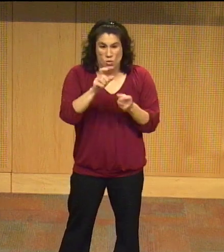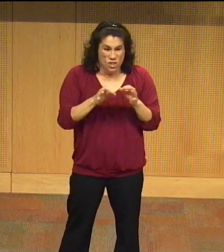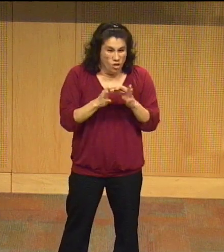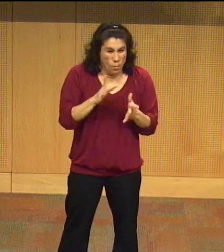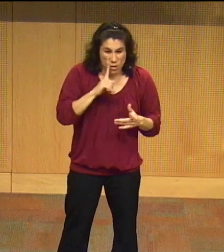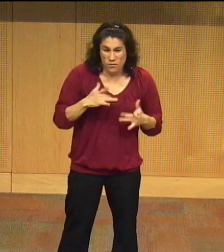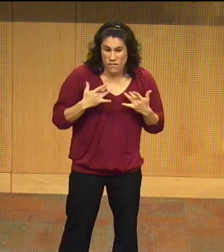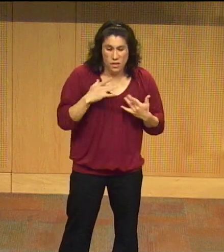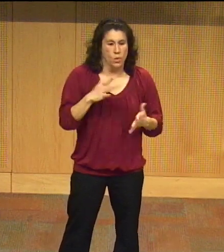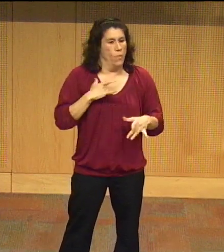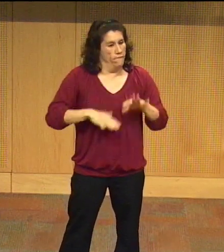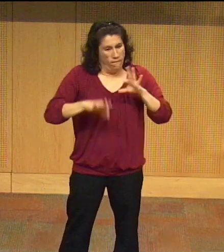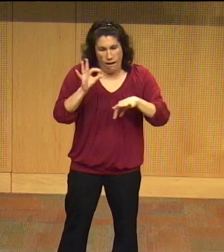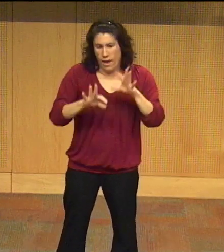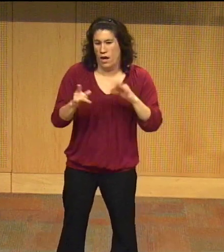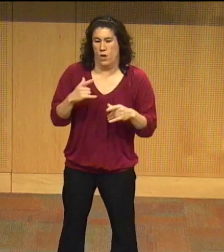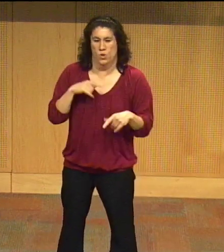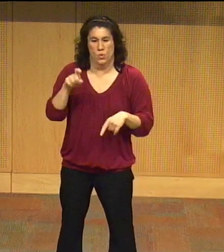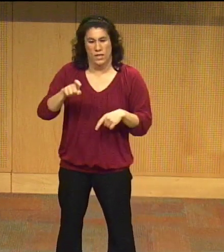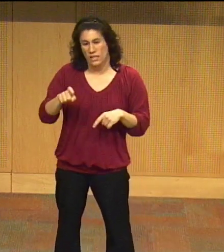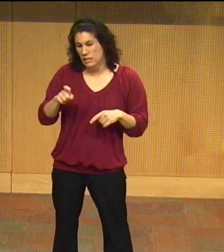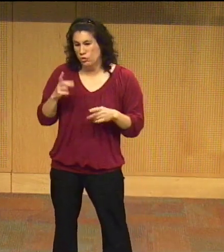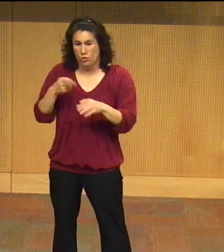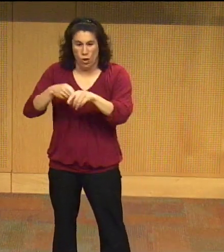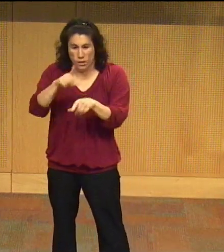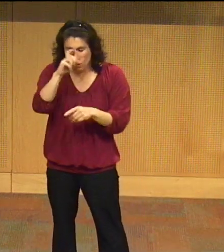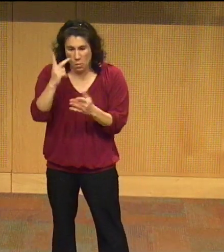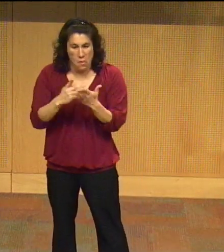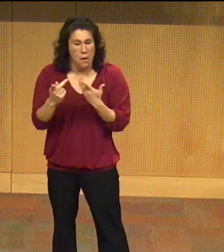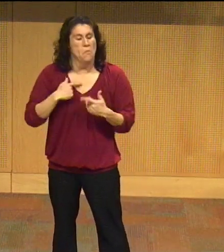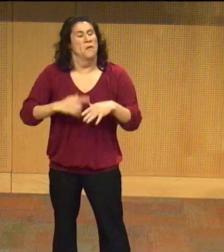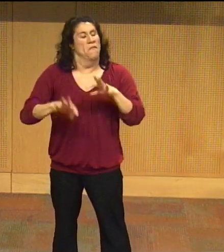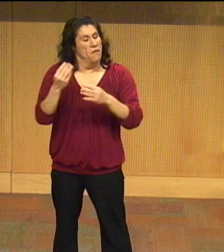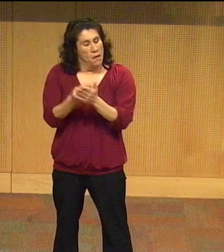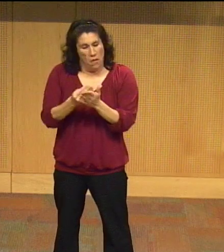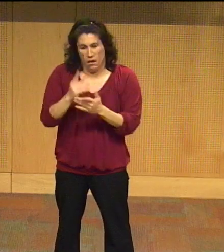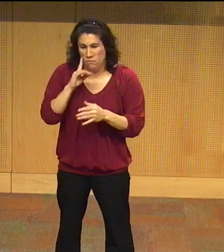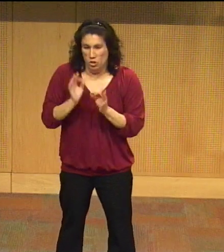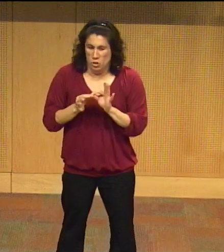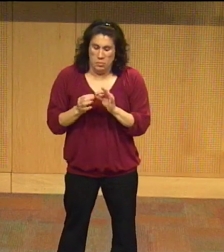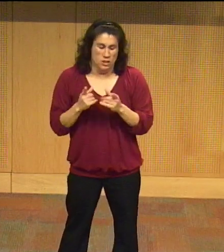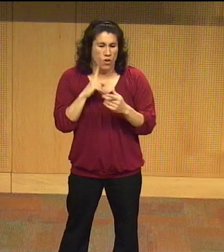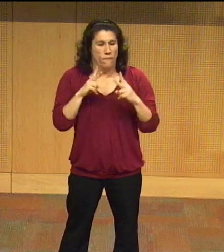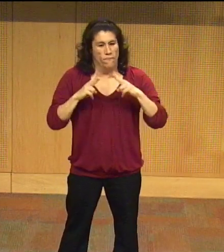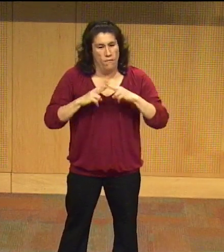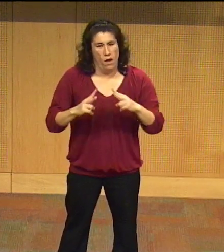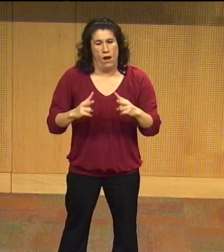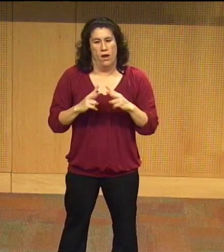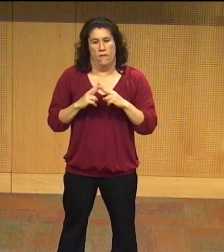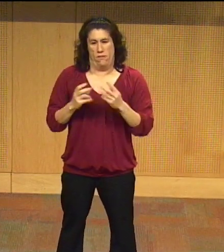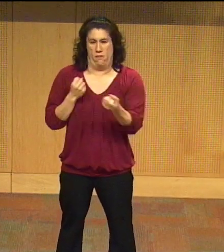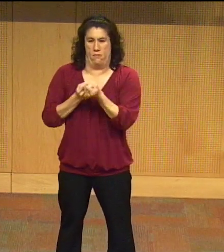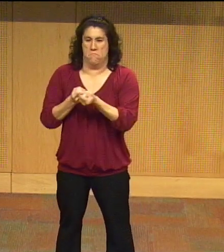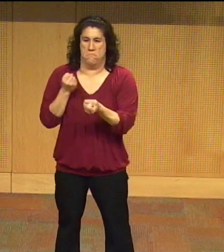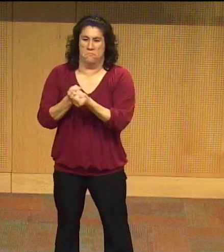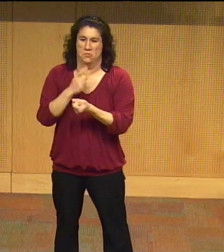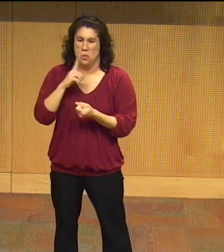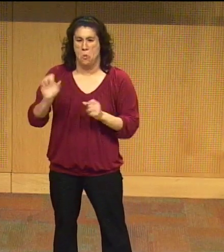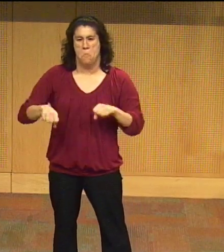They were as supportive as could be. If they needed interpreters, they found them. If they needed funding to pay for access services, they found it. They